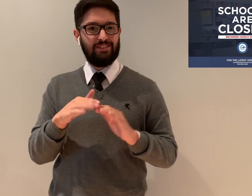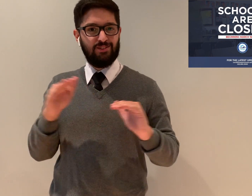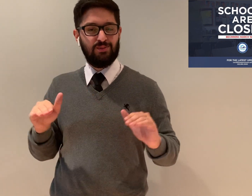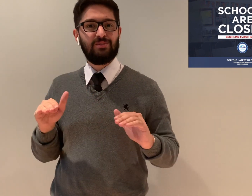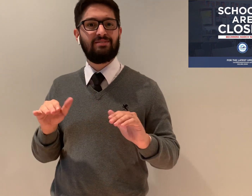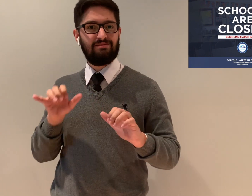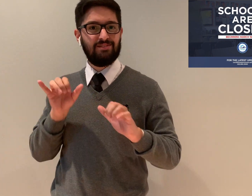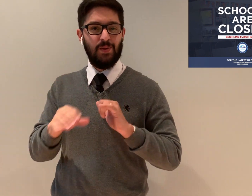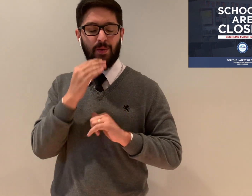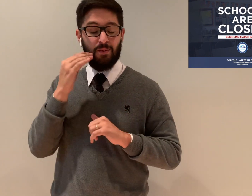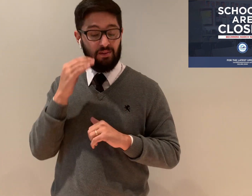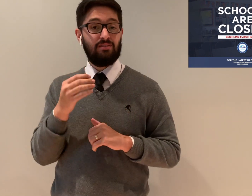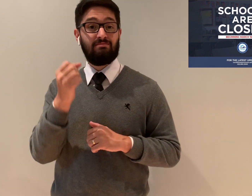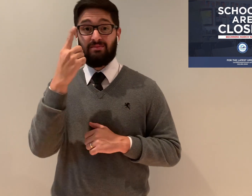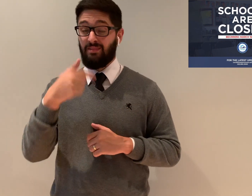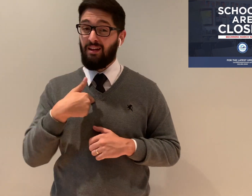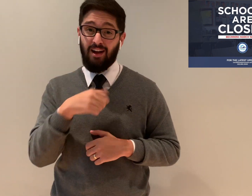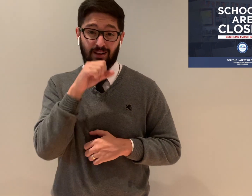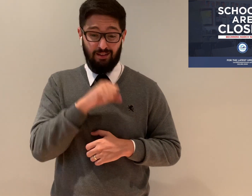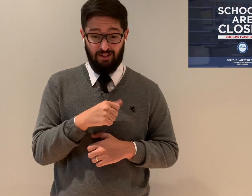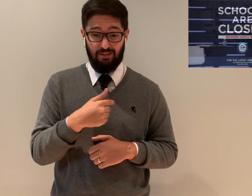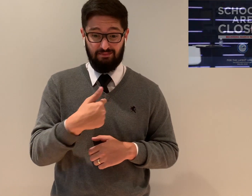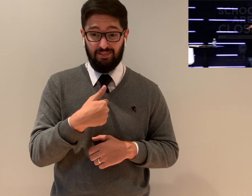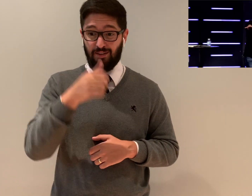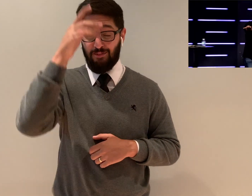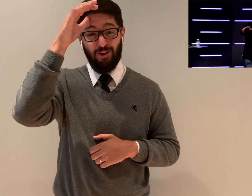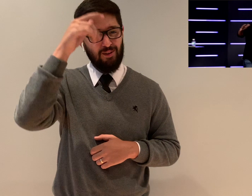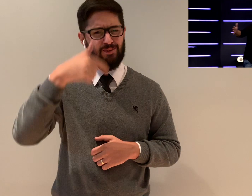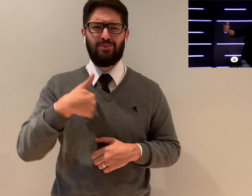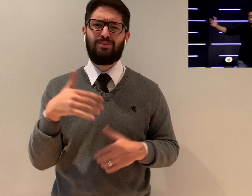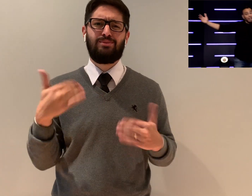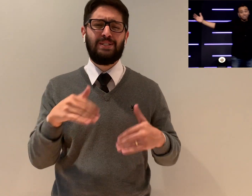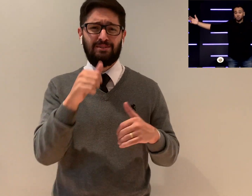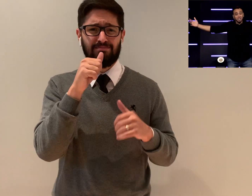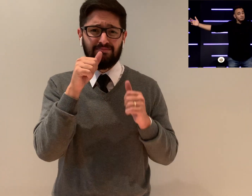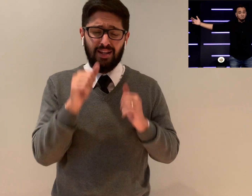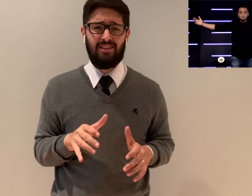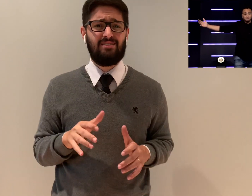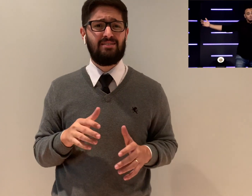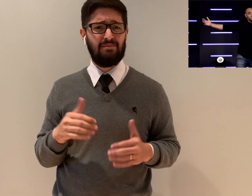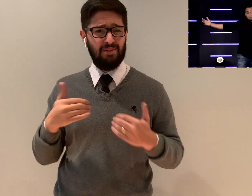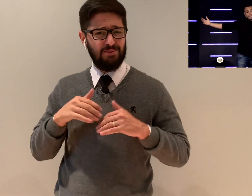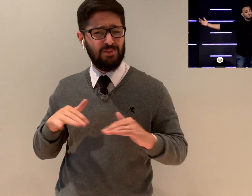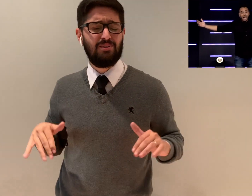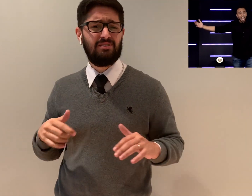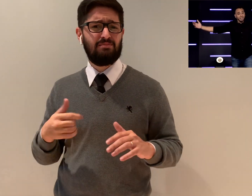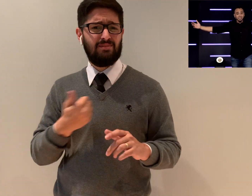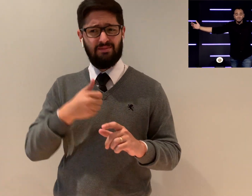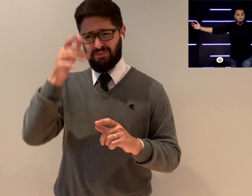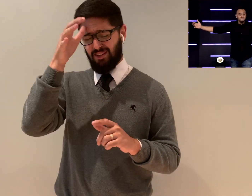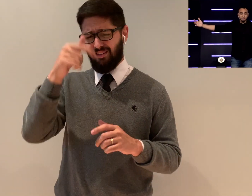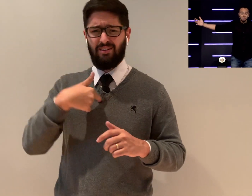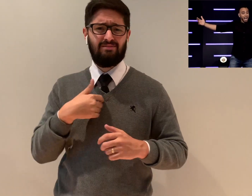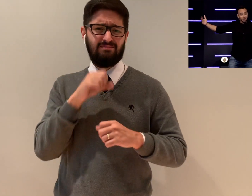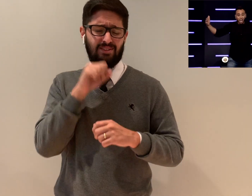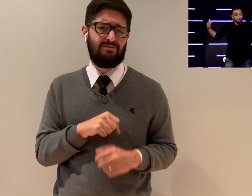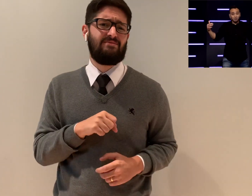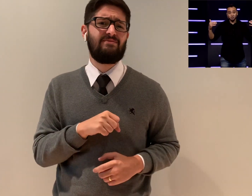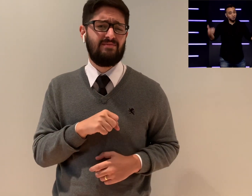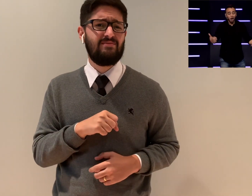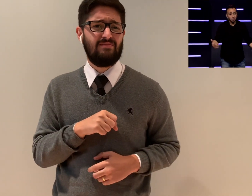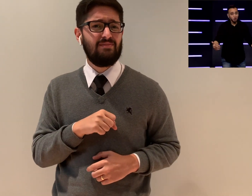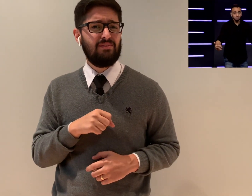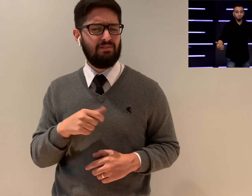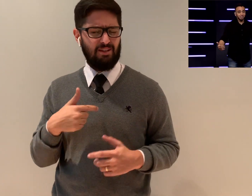all of our three children. Listen, I love being a dad, and it is a blessing to be a dad. I love